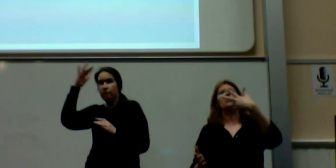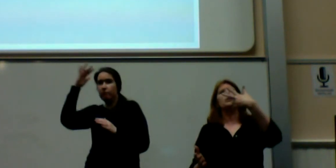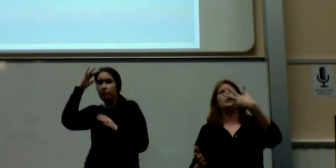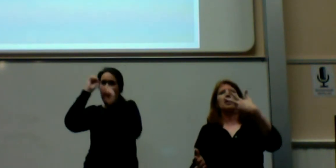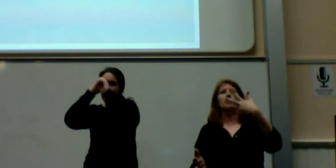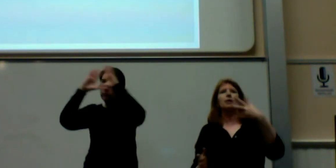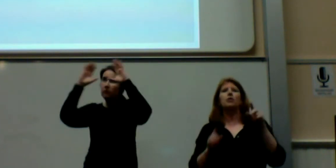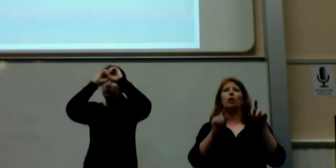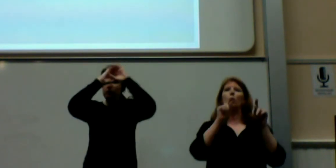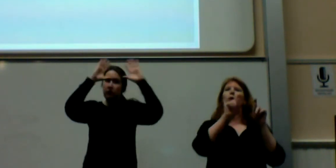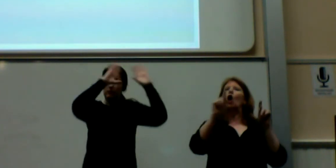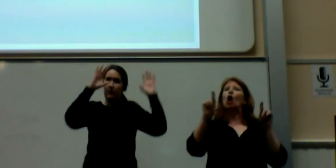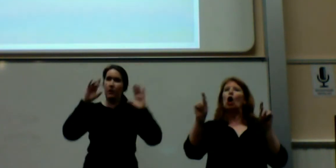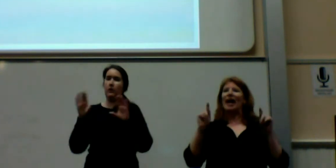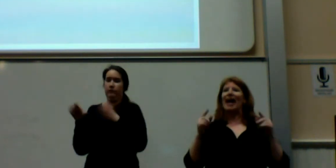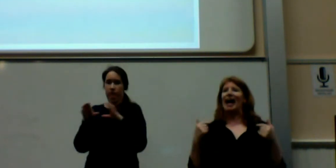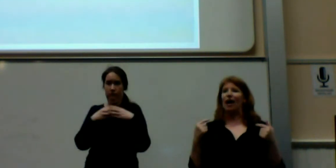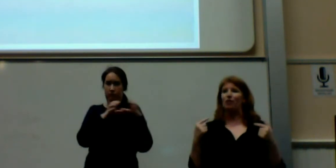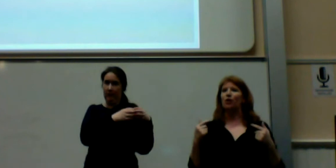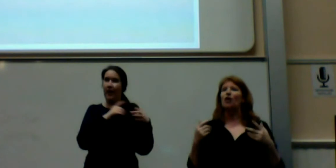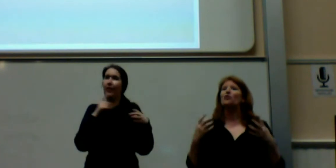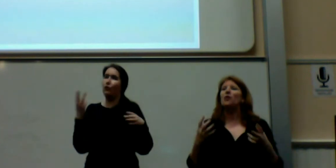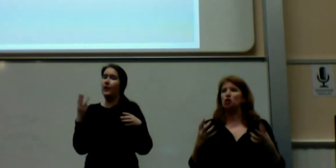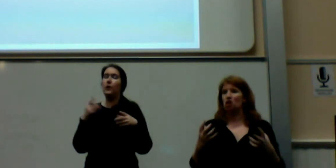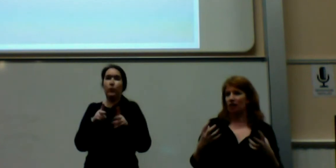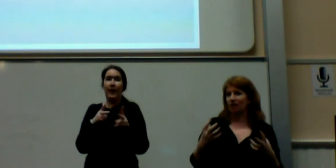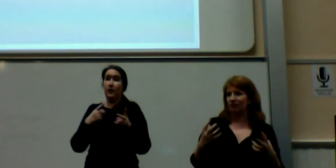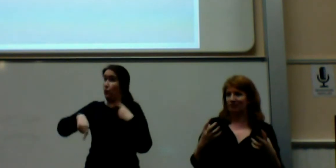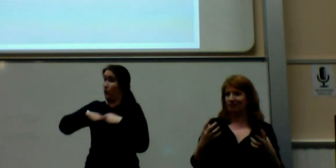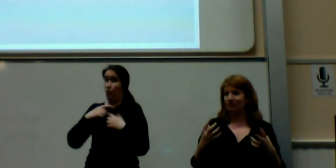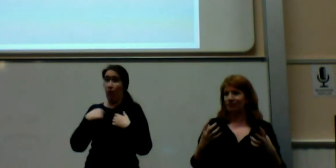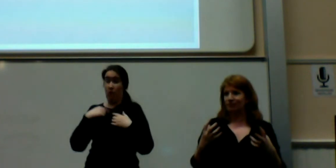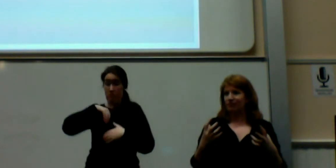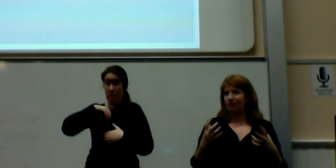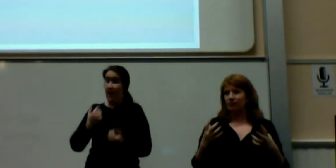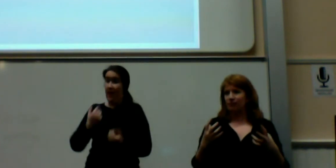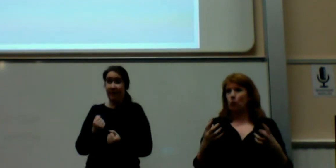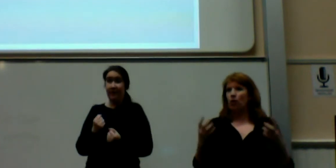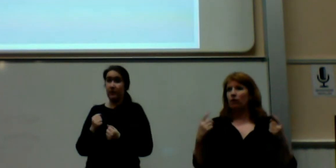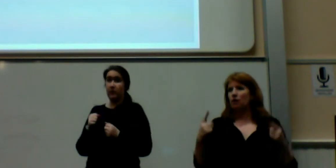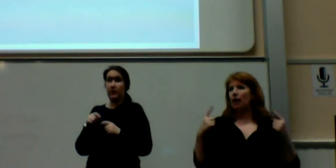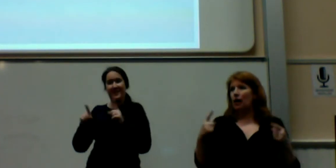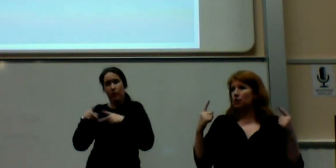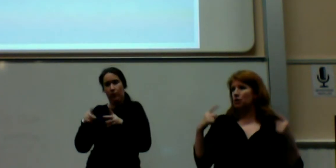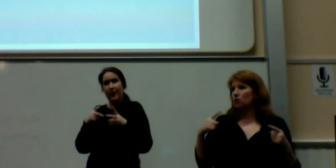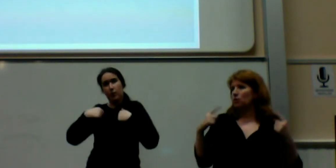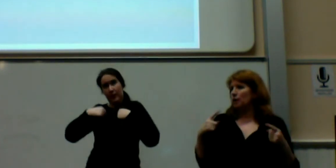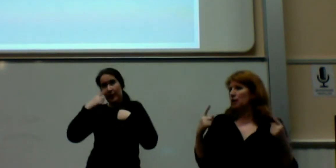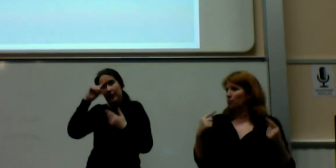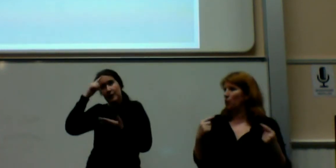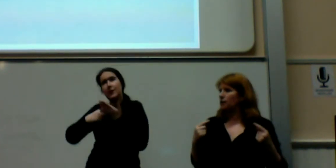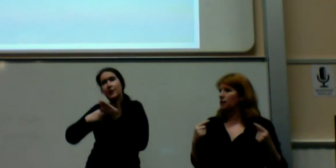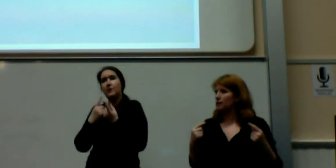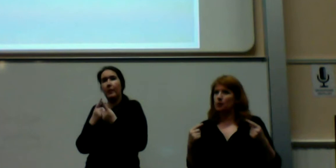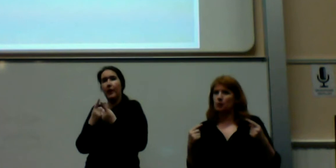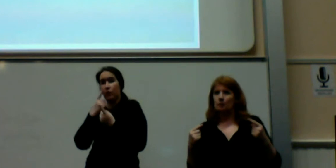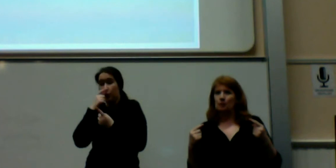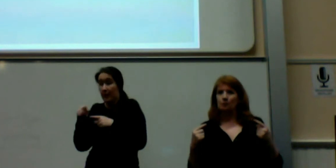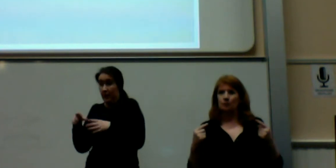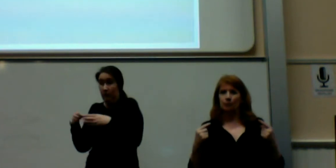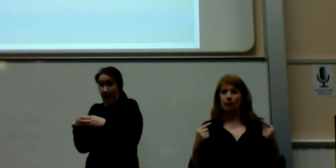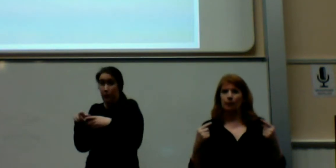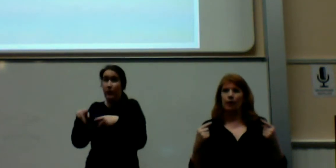three moral schemas that we all have functioning within our decision-making processes.